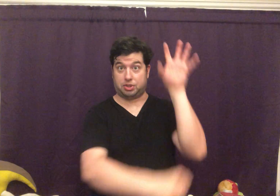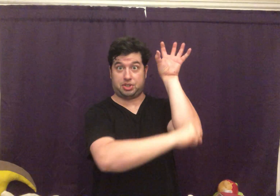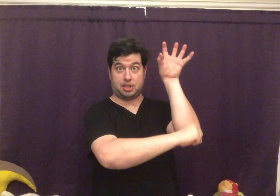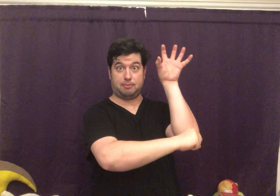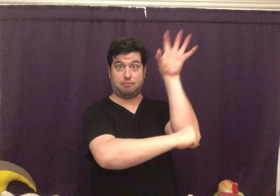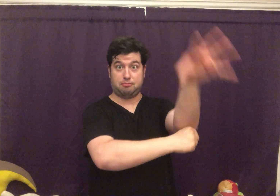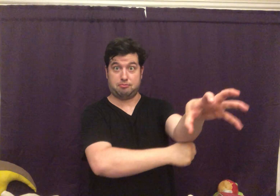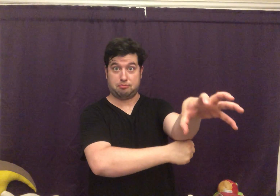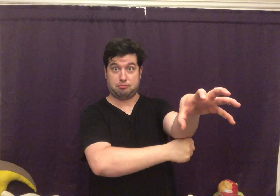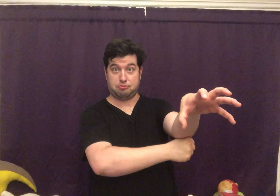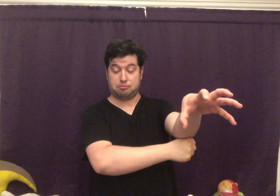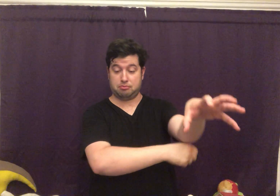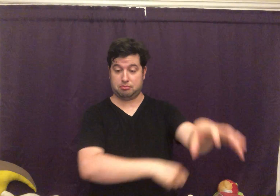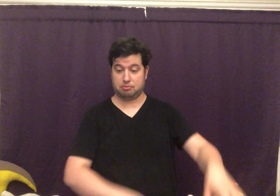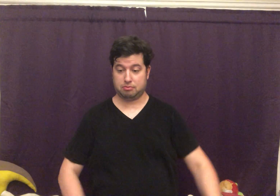Force.